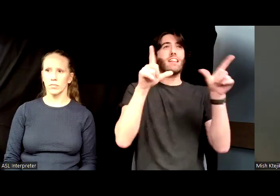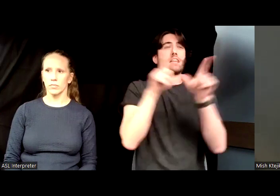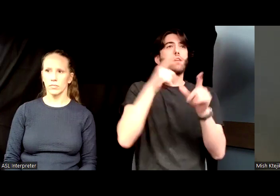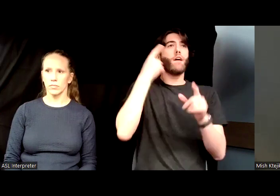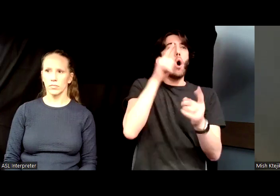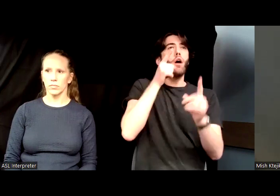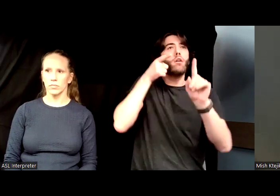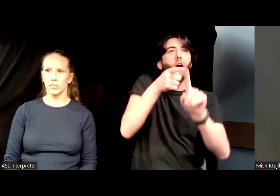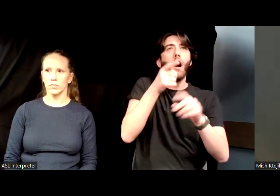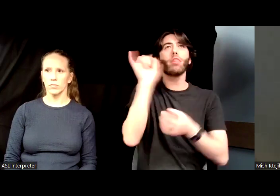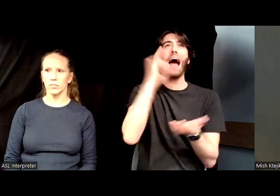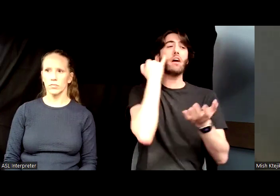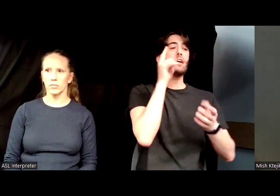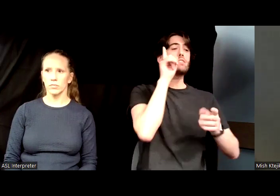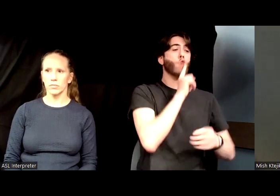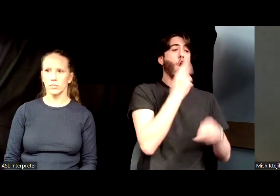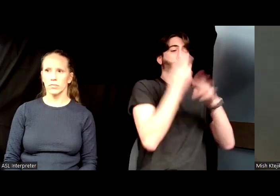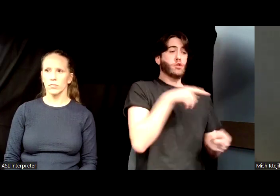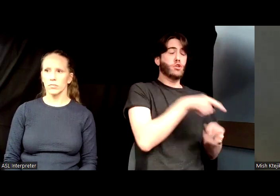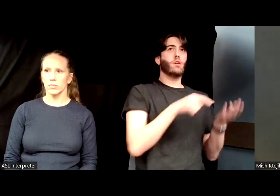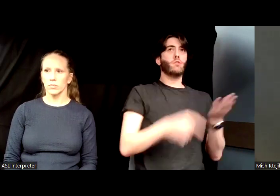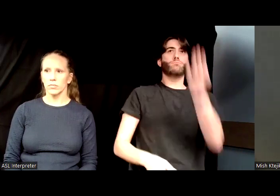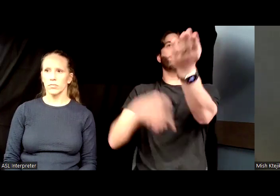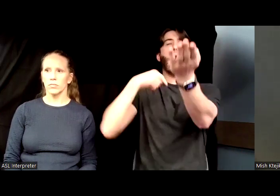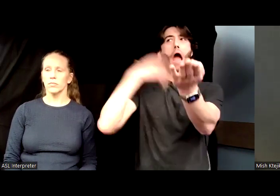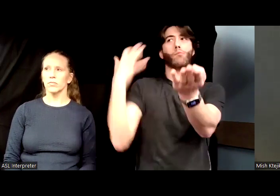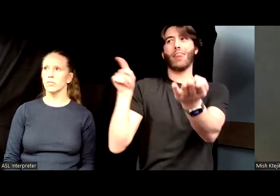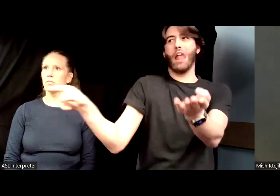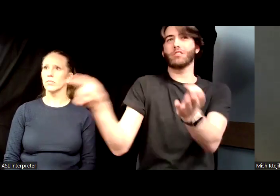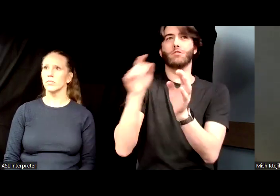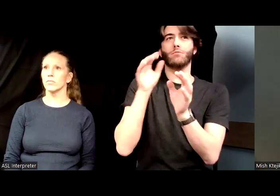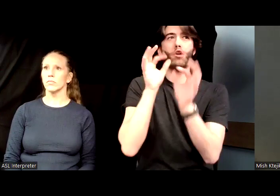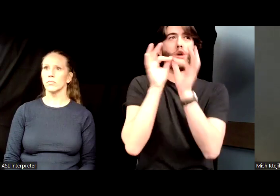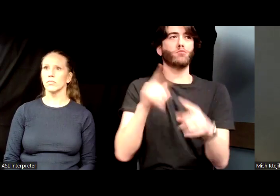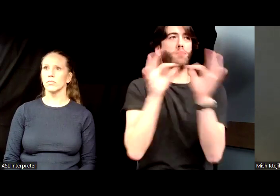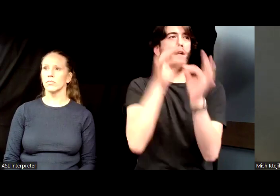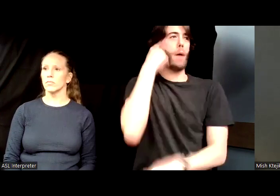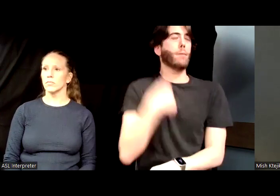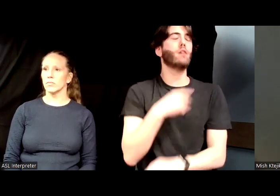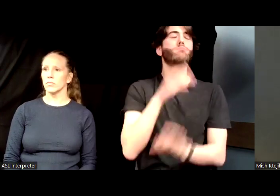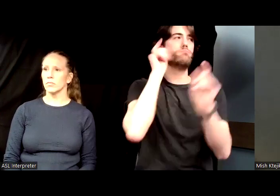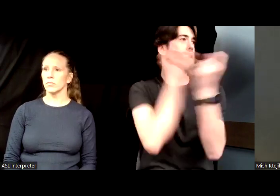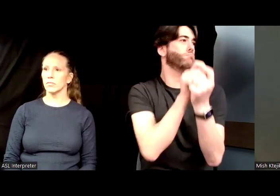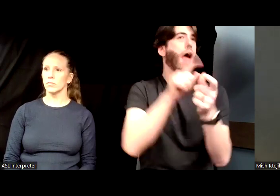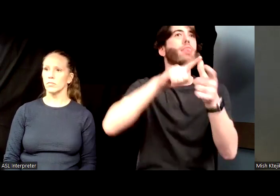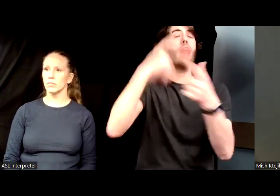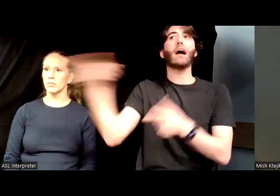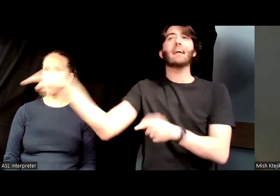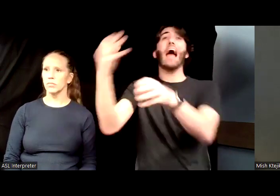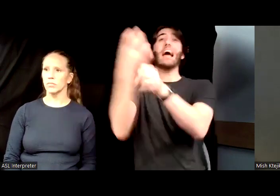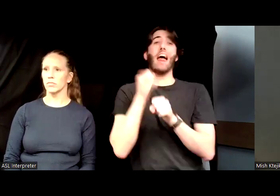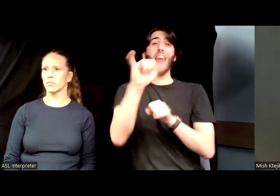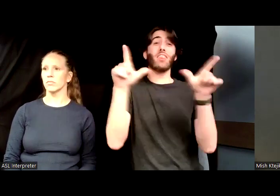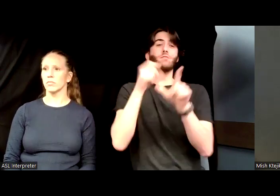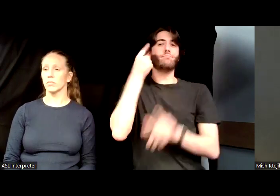So could we have a specialty license for a specific situation where deaf consumer can say, I really want this